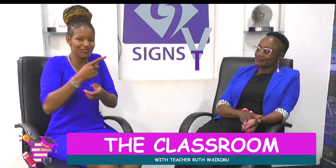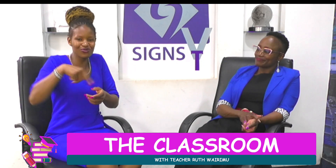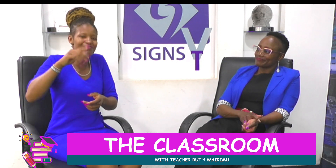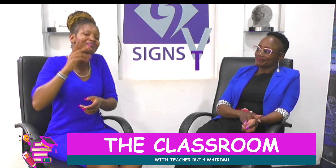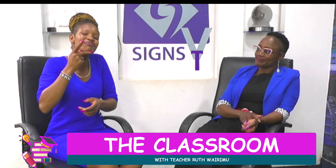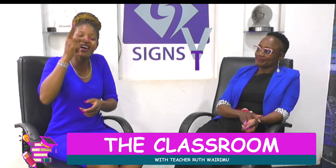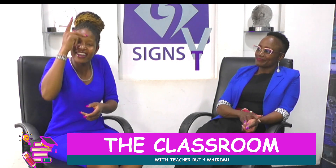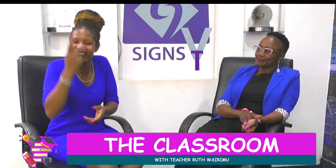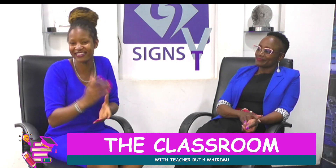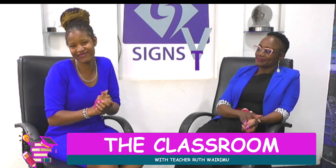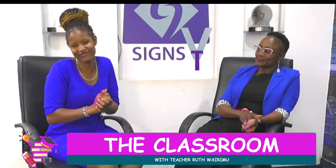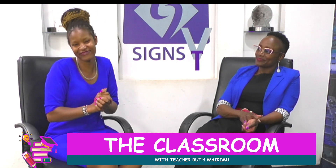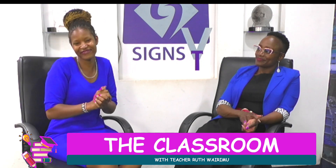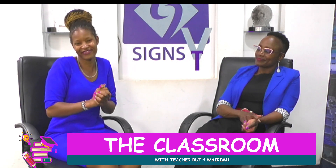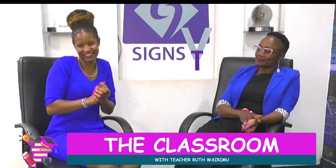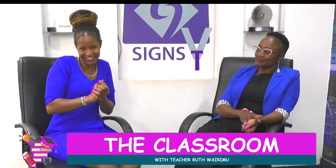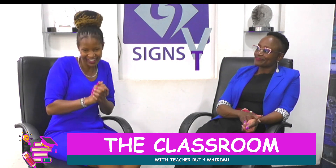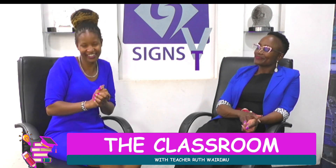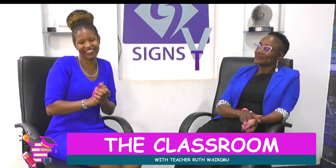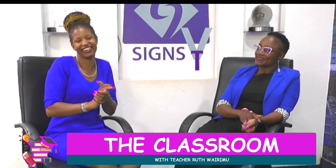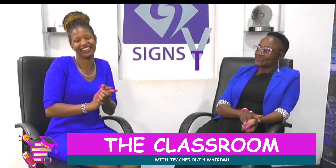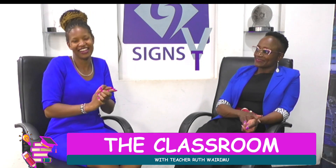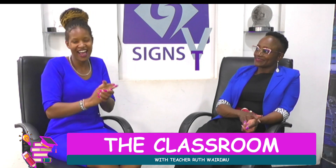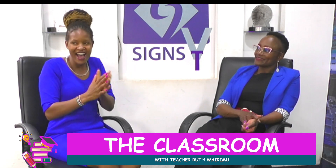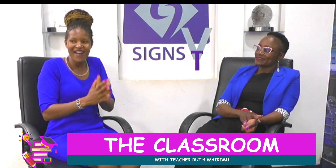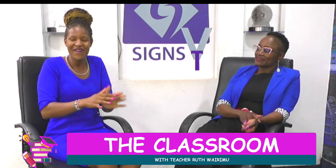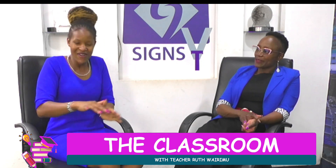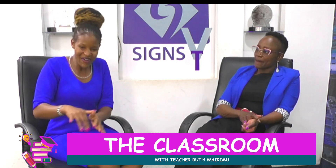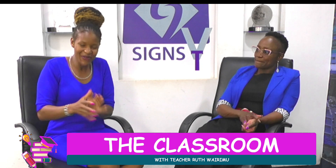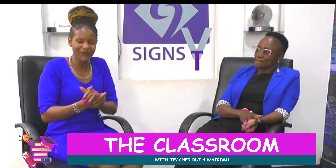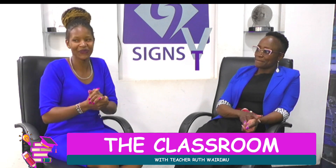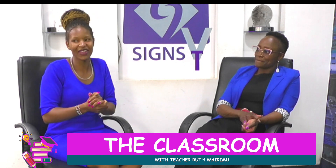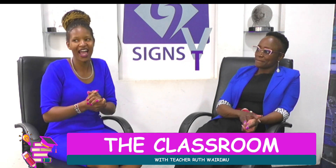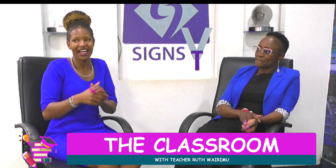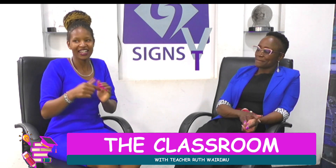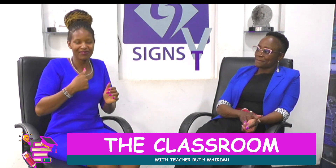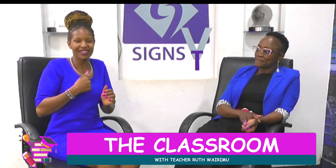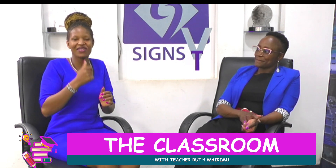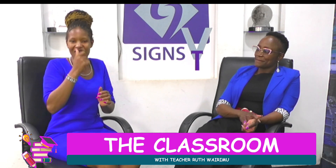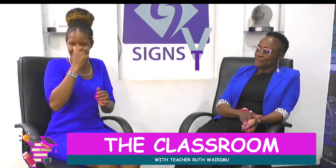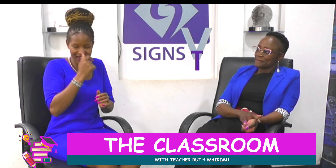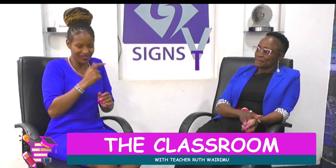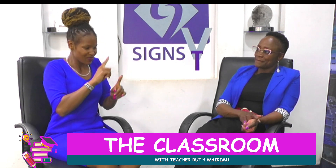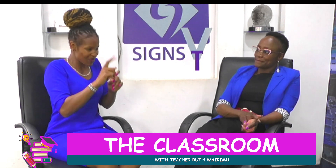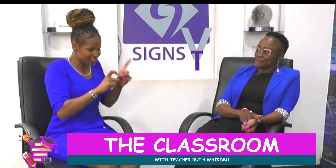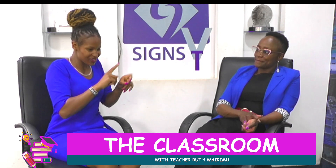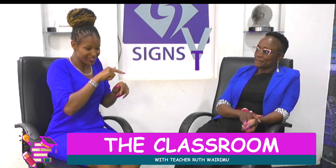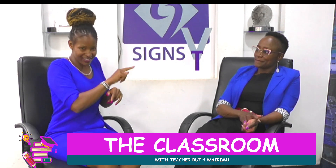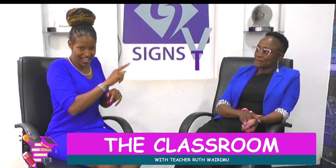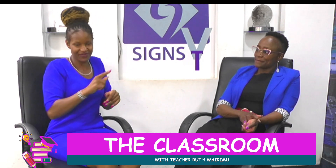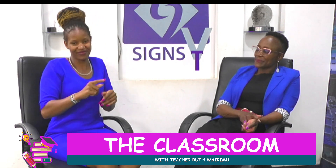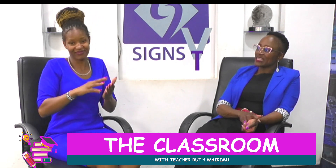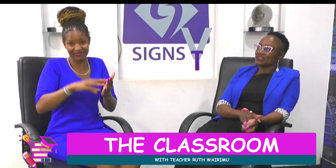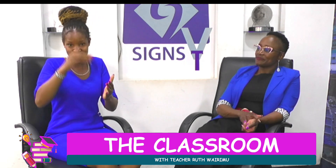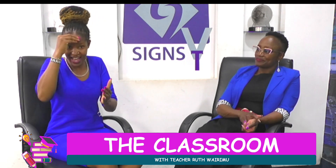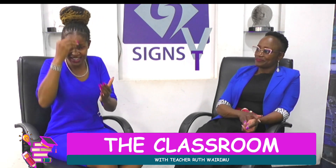children, so that for a brighter future and a happier future for the children as well. Now that aside,